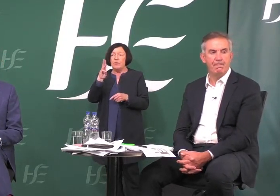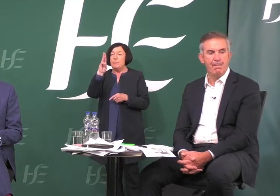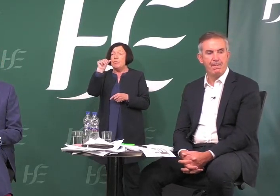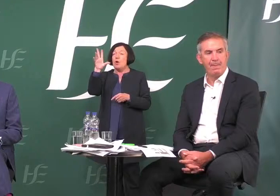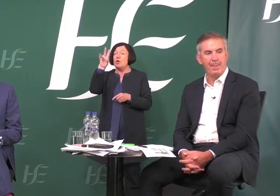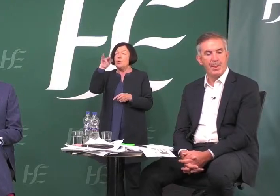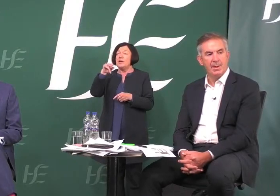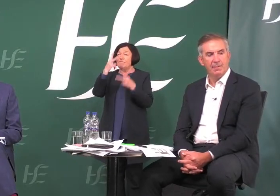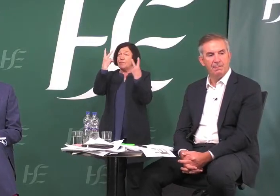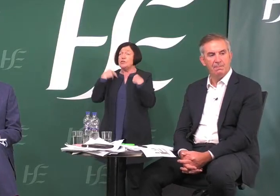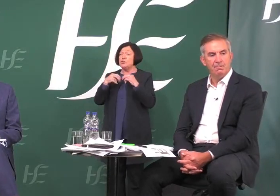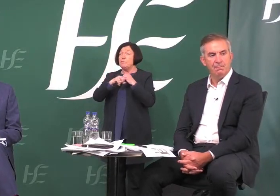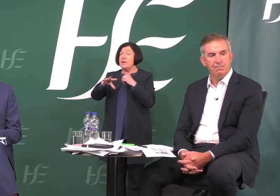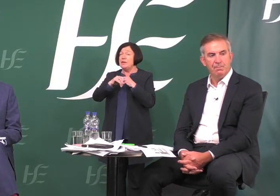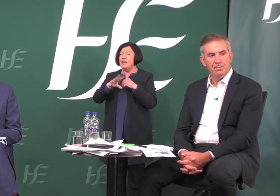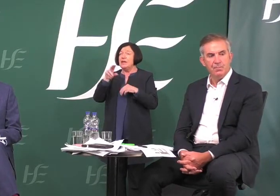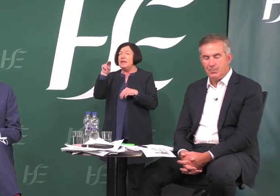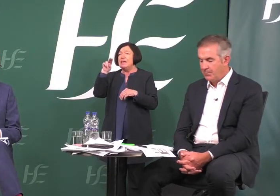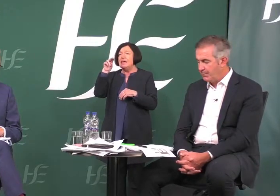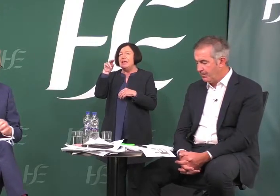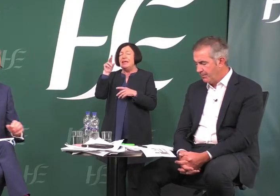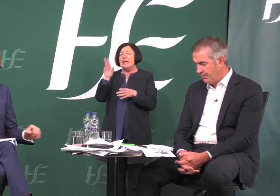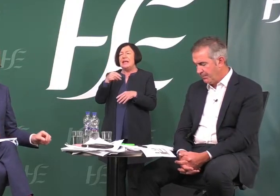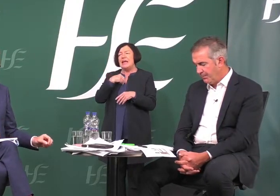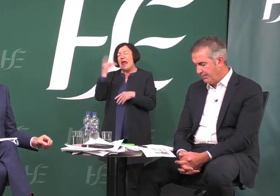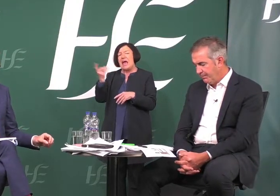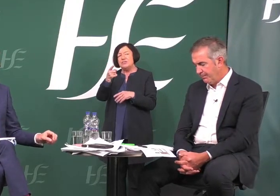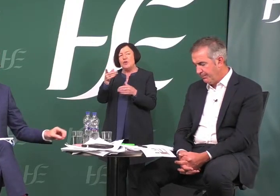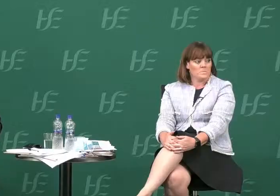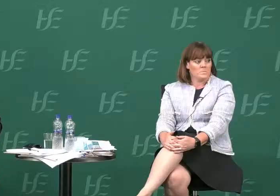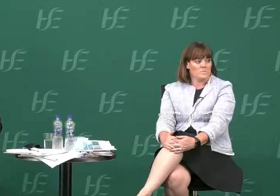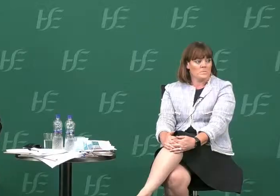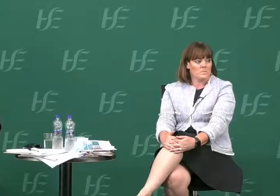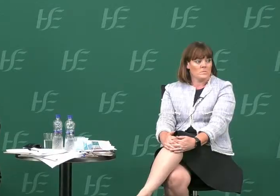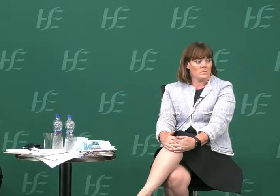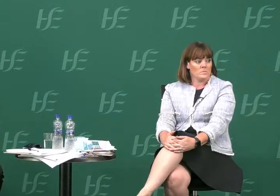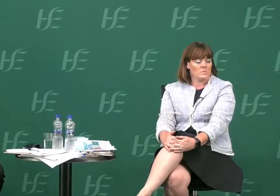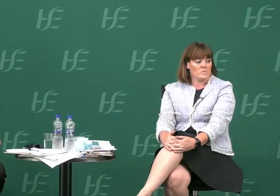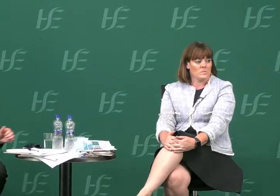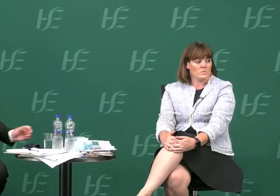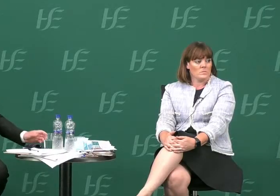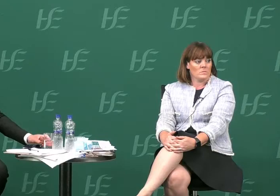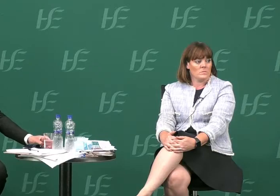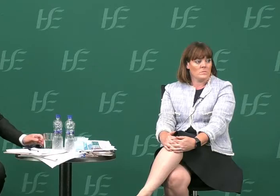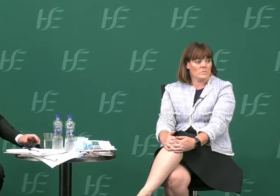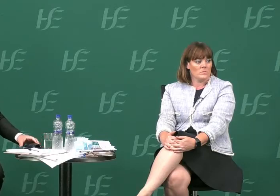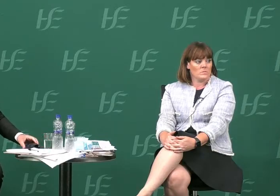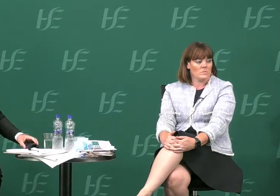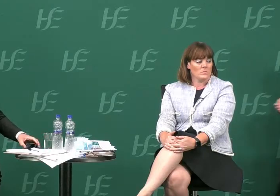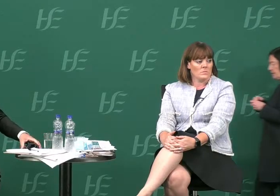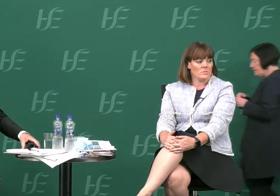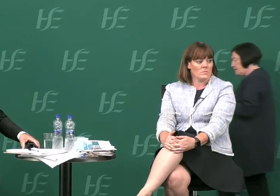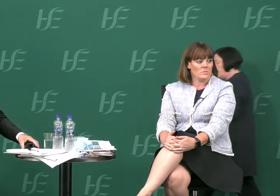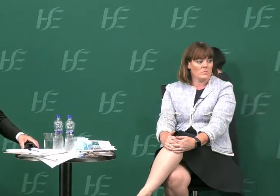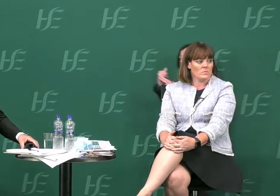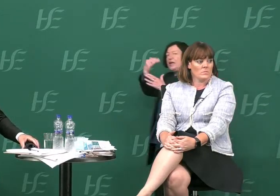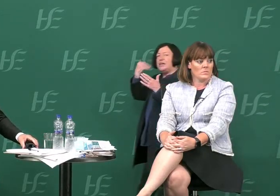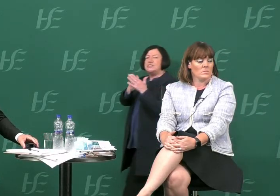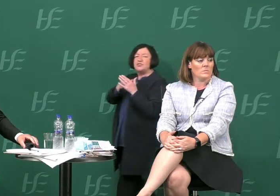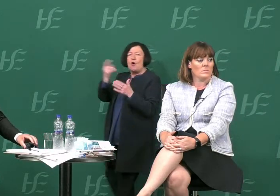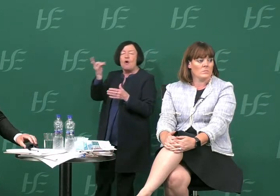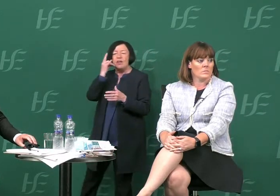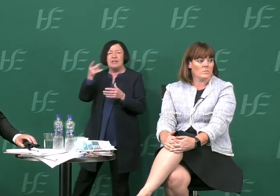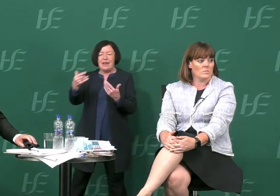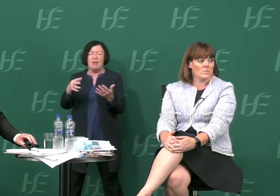Paul Quinn, Virgin Media News. Niamh, if I can just ask you first, obviously indoor hospitality has been going now for about 9 or